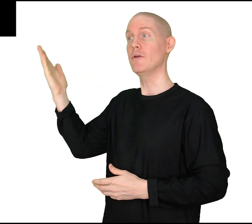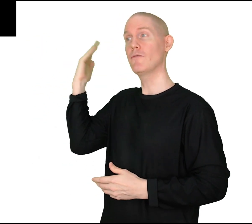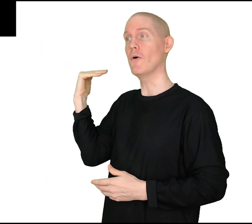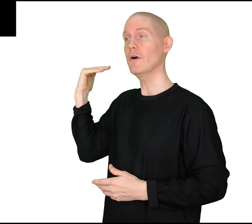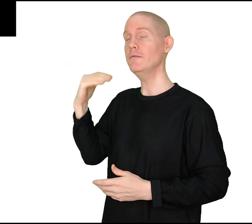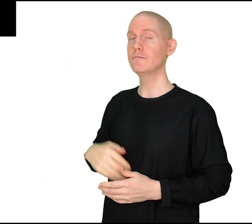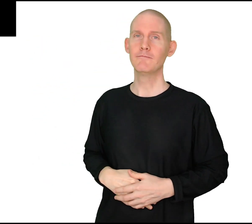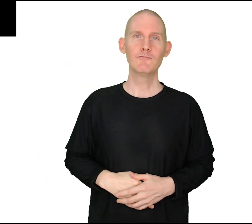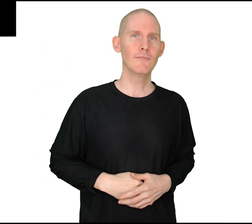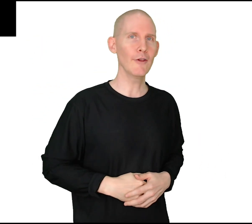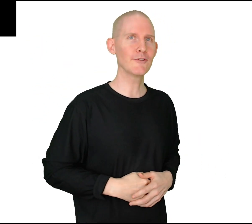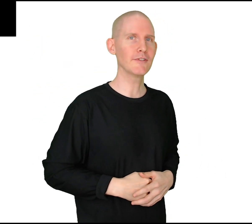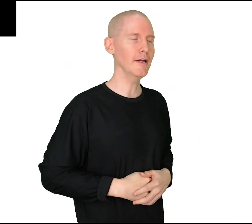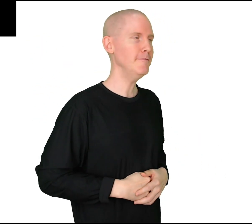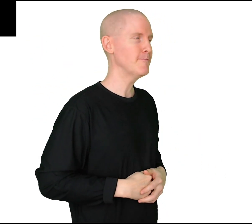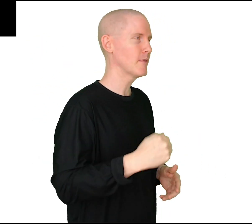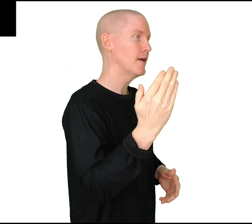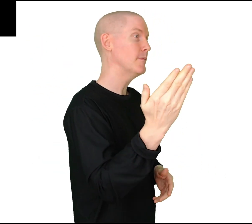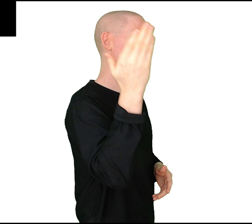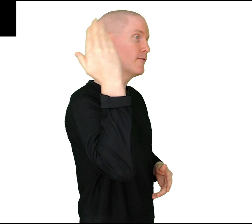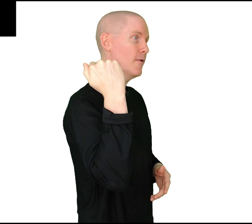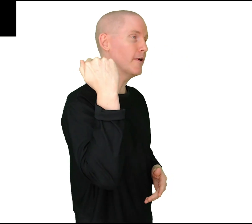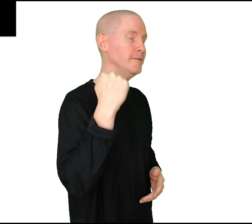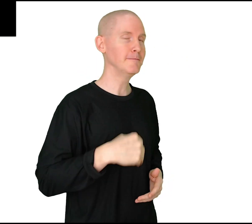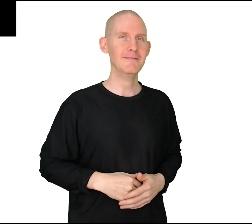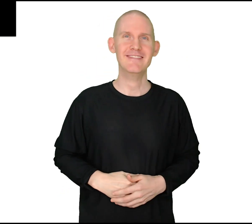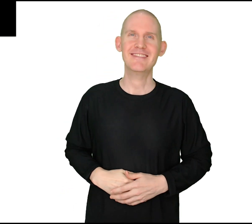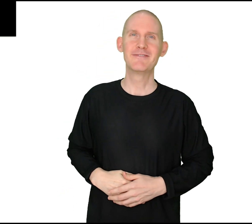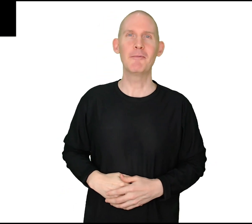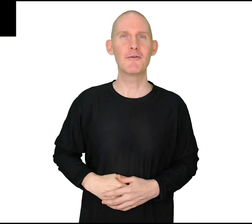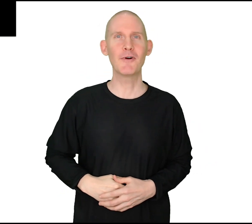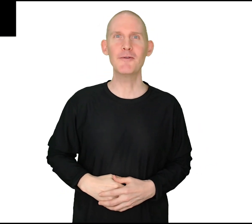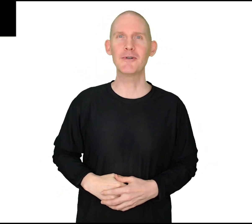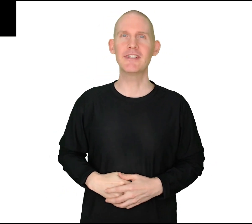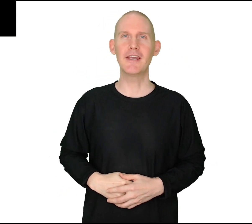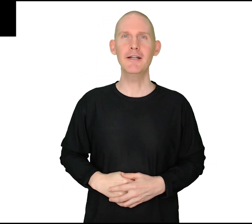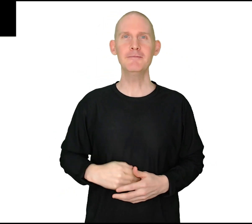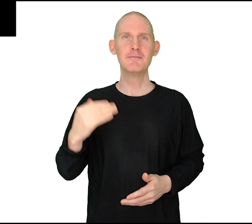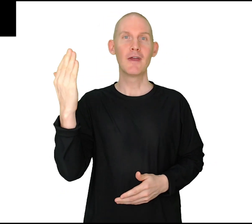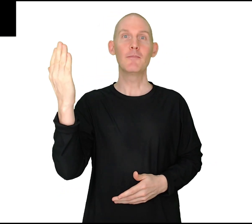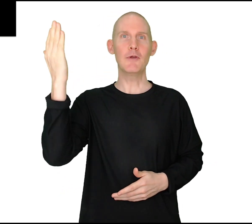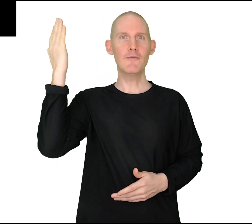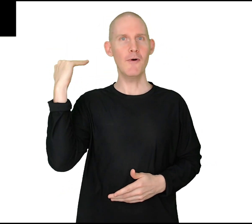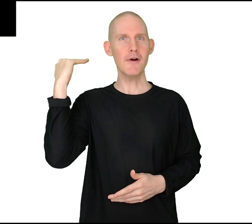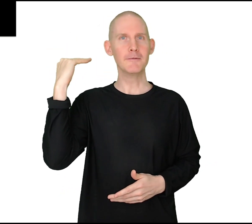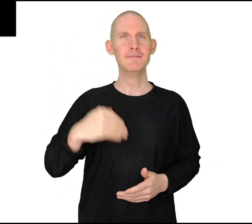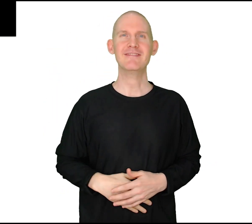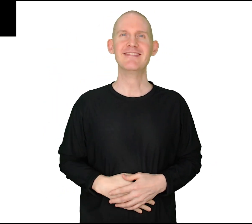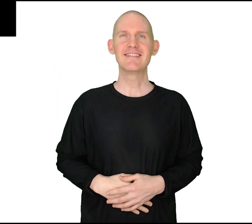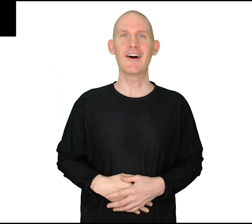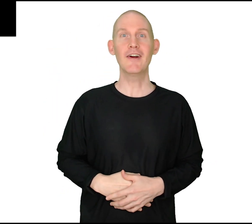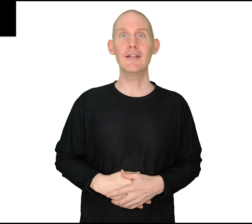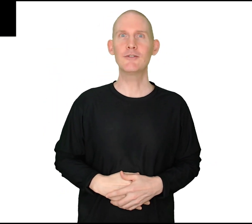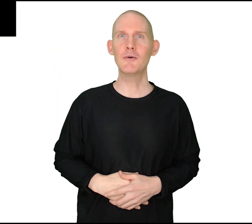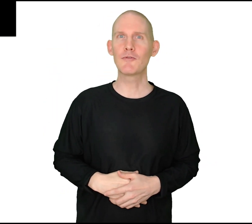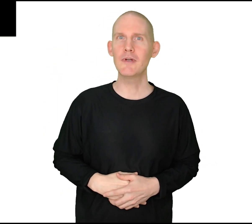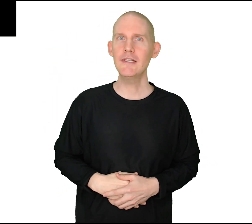before, other side, before, from the front once again, before. All right, let's do it 3